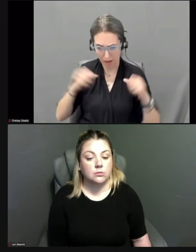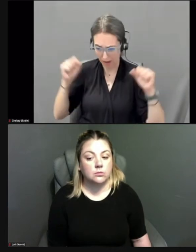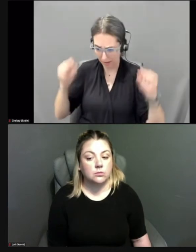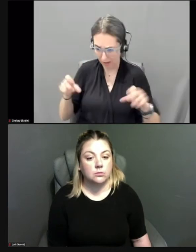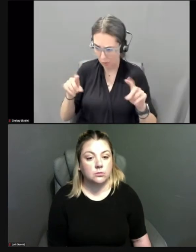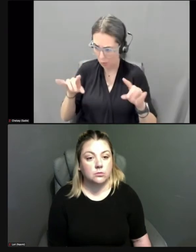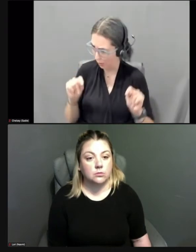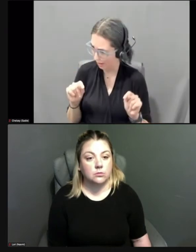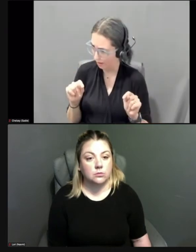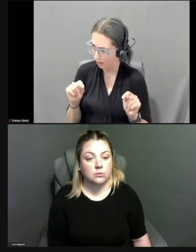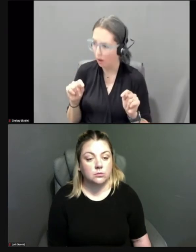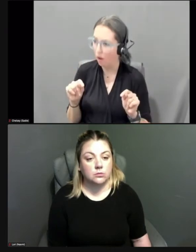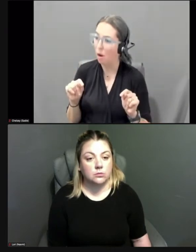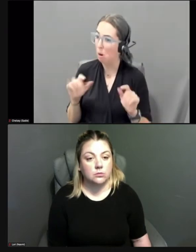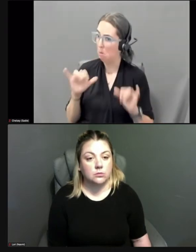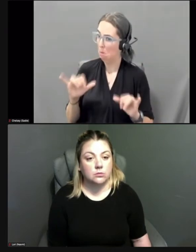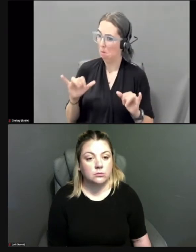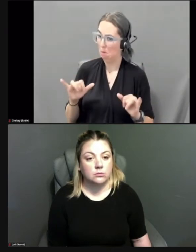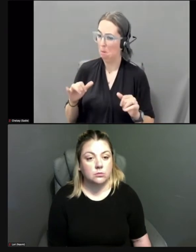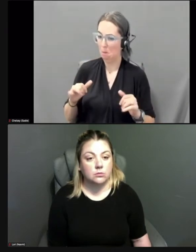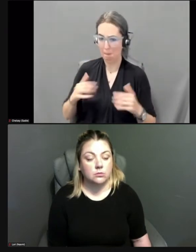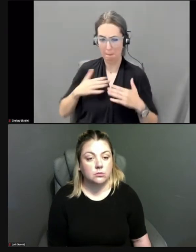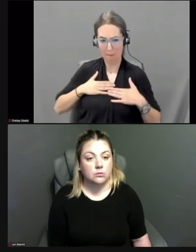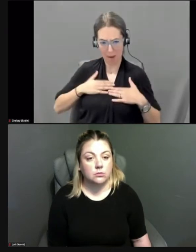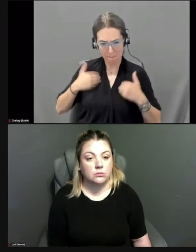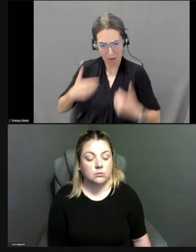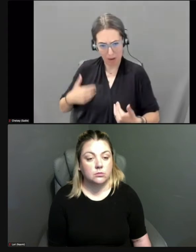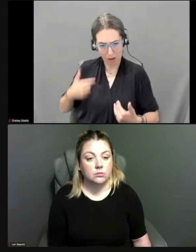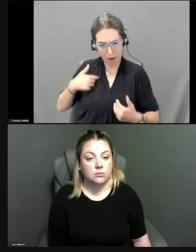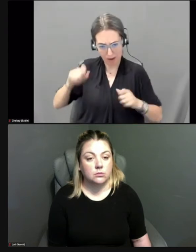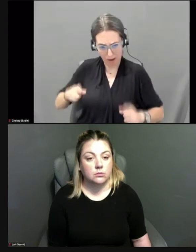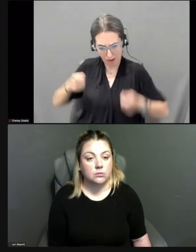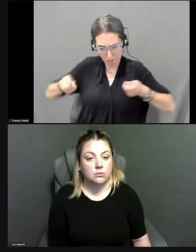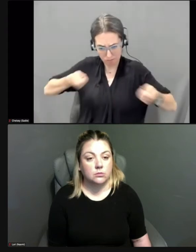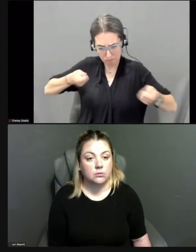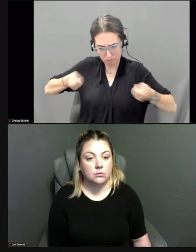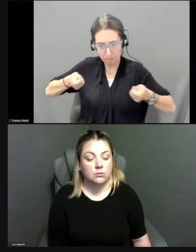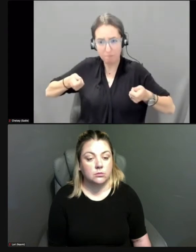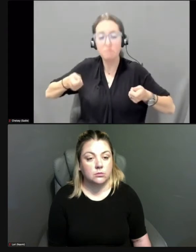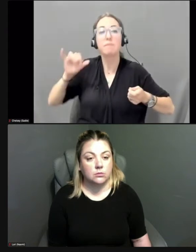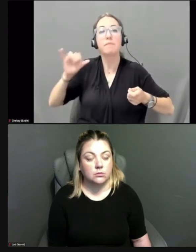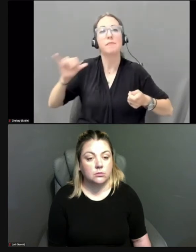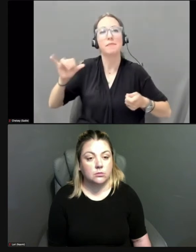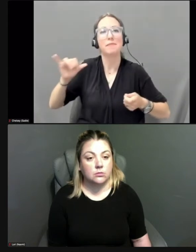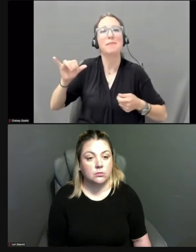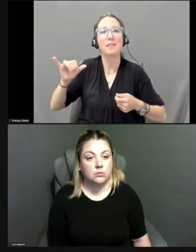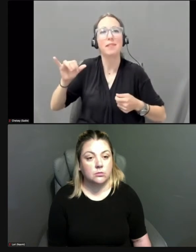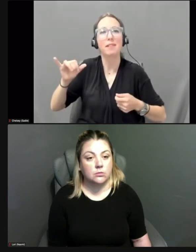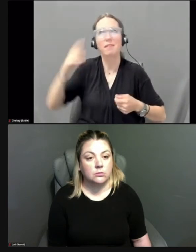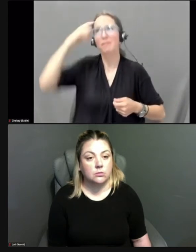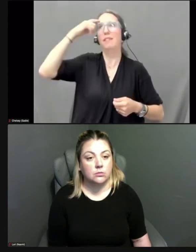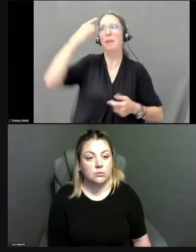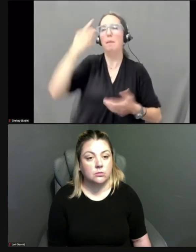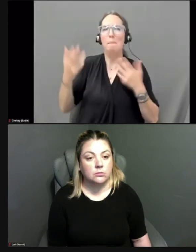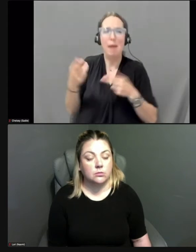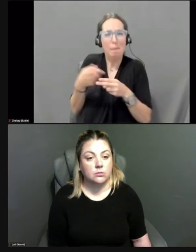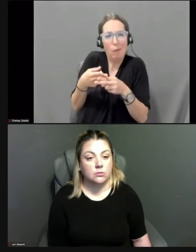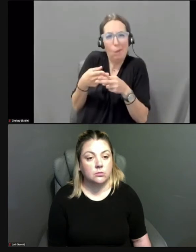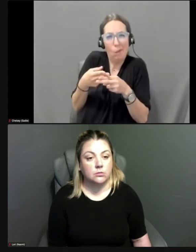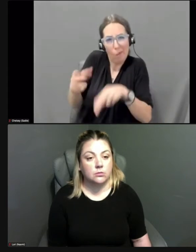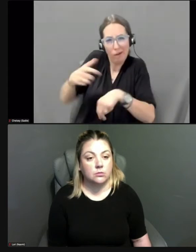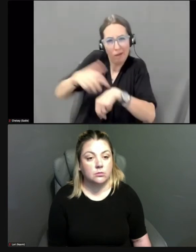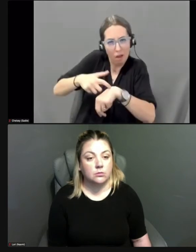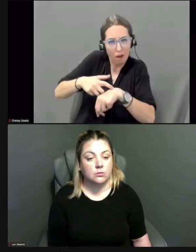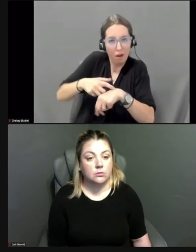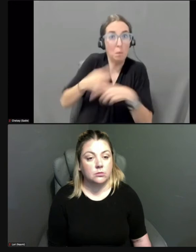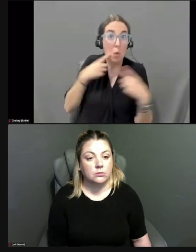attempt to control my body weight. And, for a very, very, very brief period of time, it may have worked, but definitely